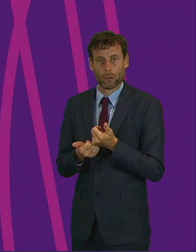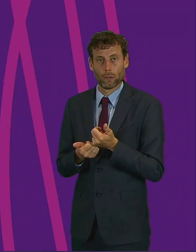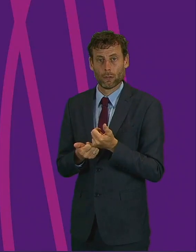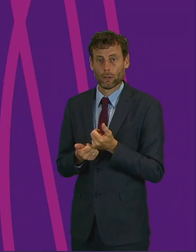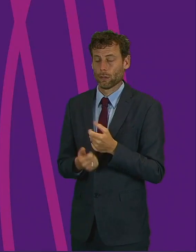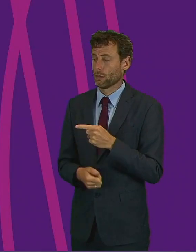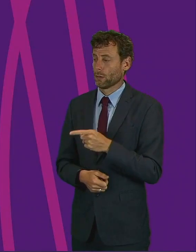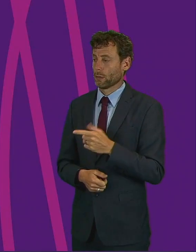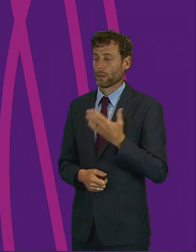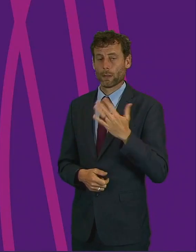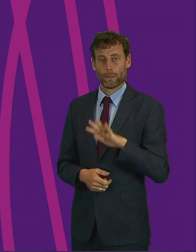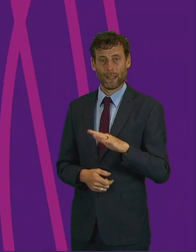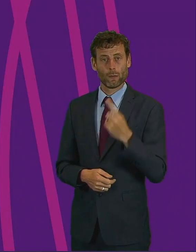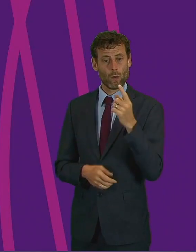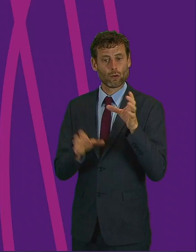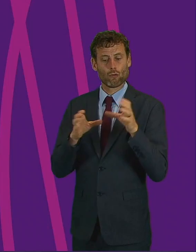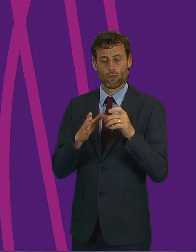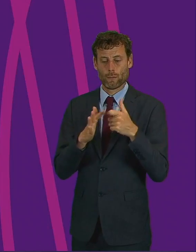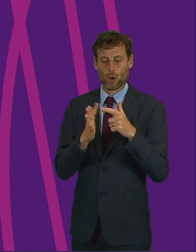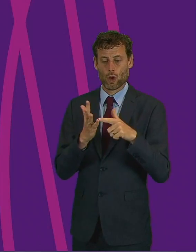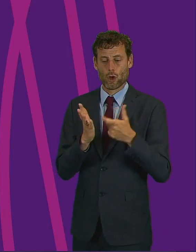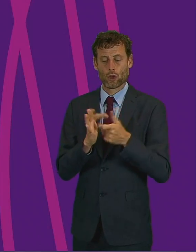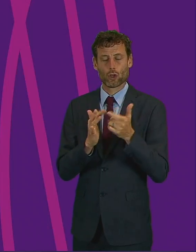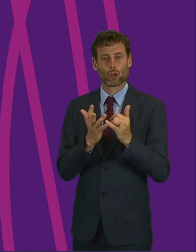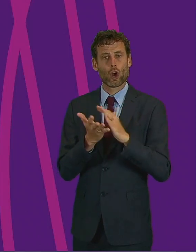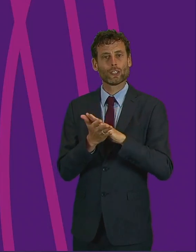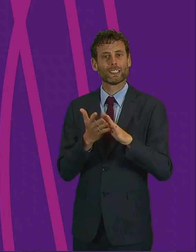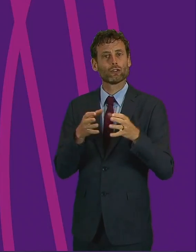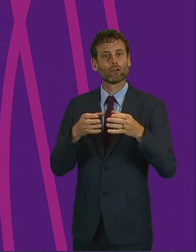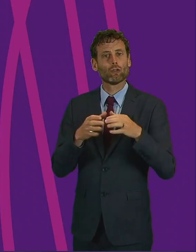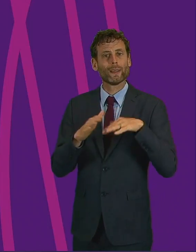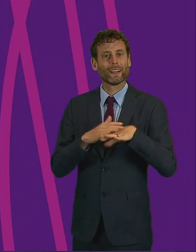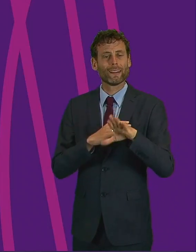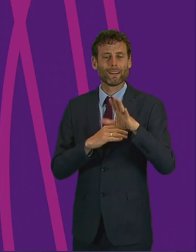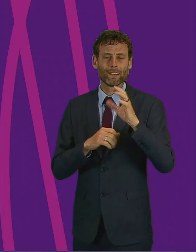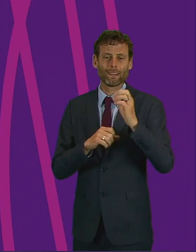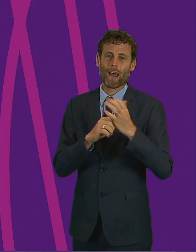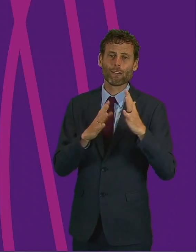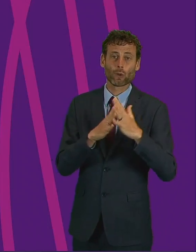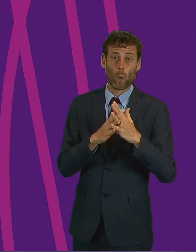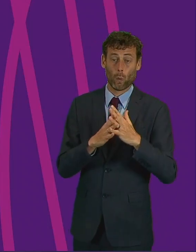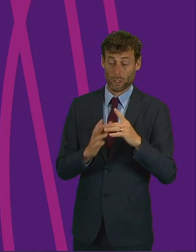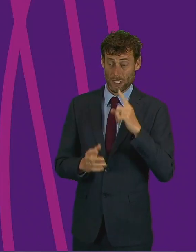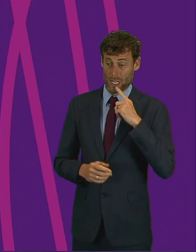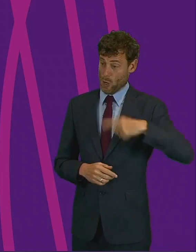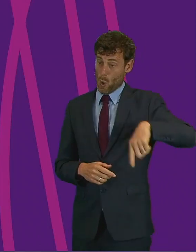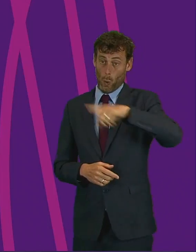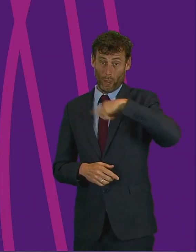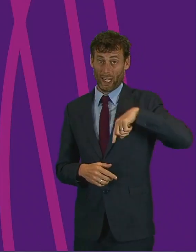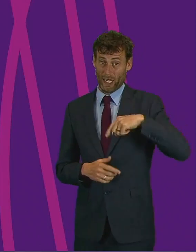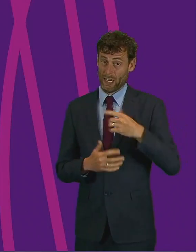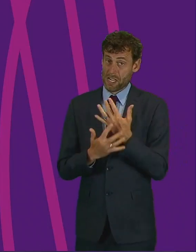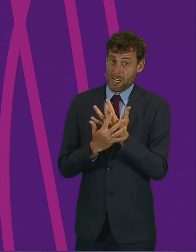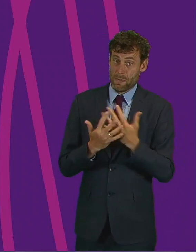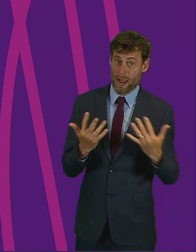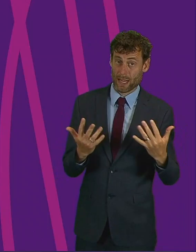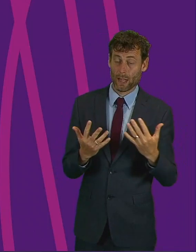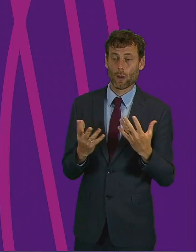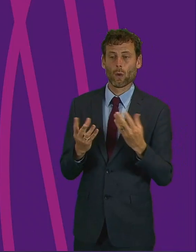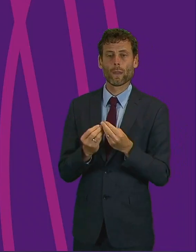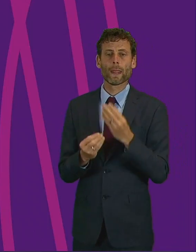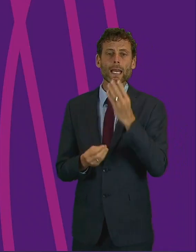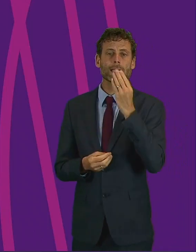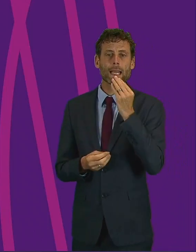who contacted me recently. They told of the impact on many Glasgow residents, including many with temporary leave to